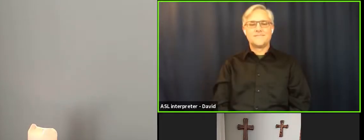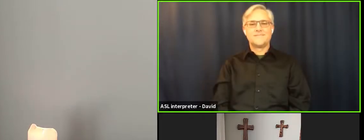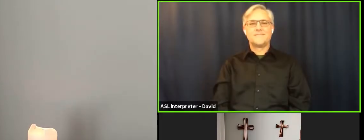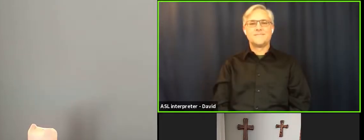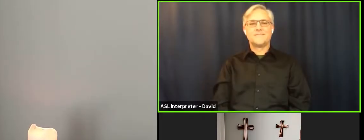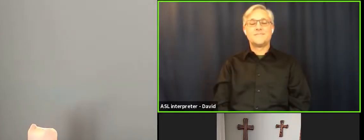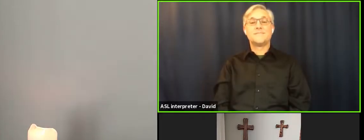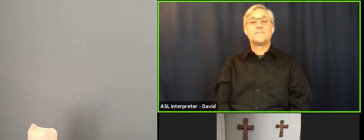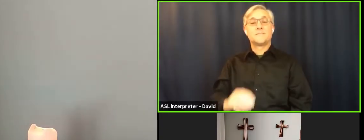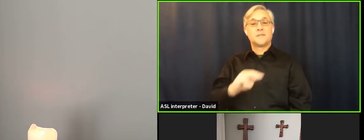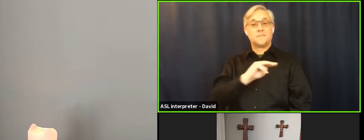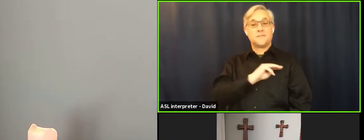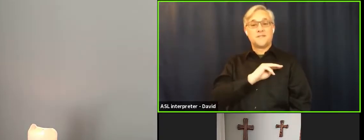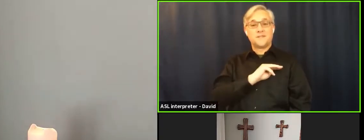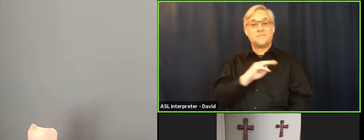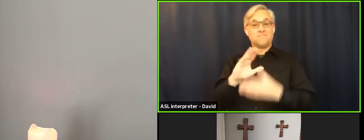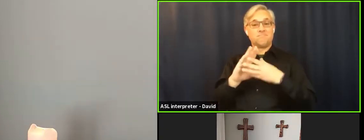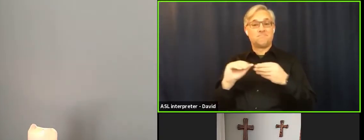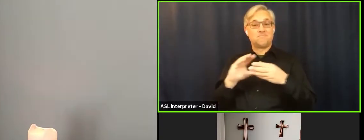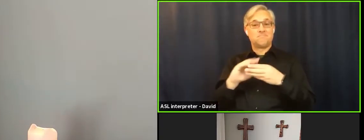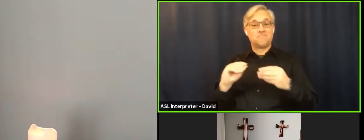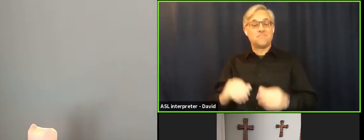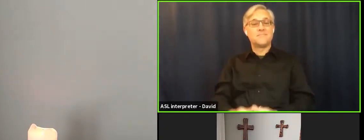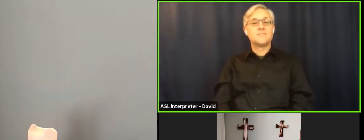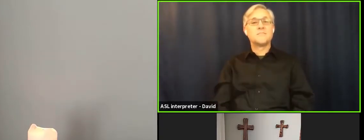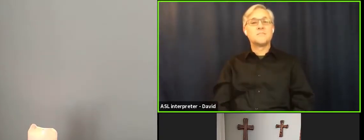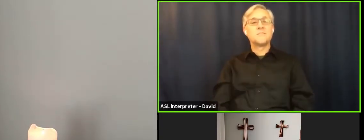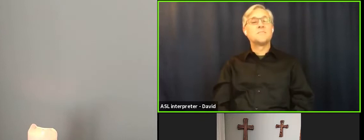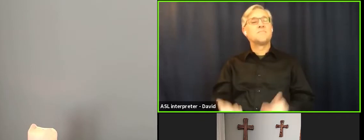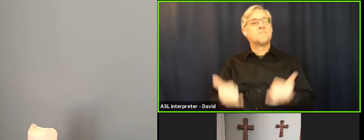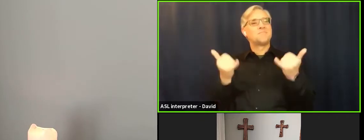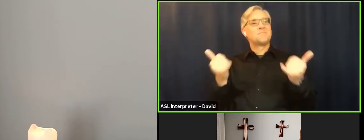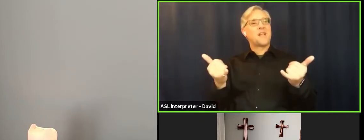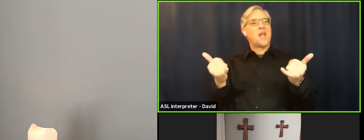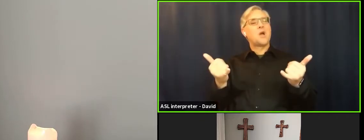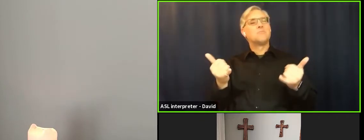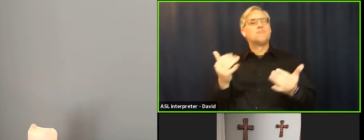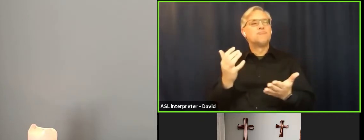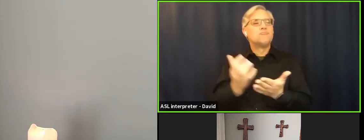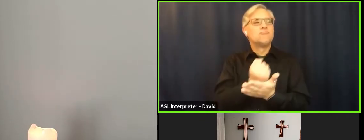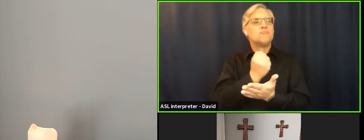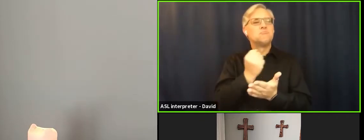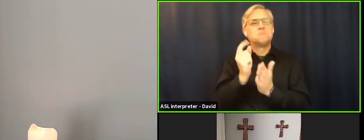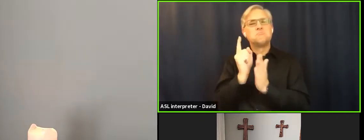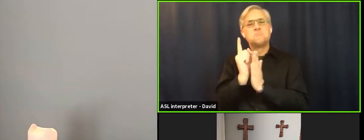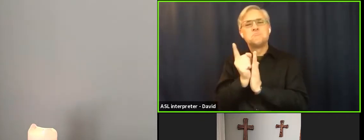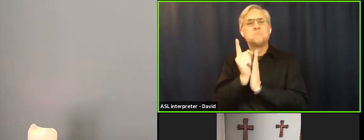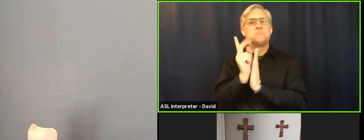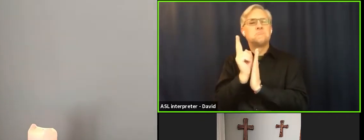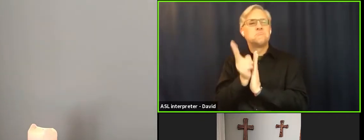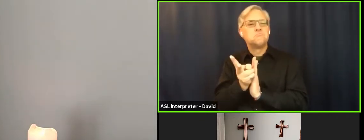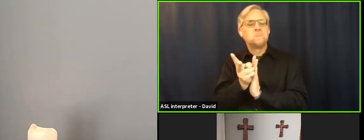And I invite you to take a couple of moments to focus on the candle flame.